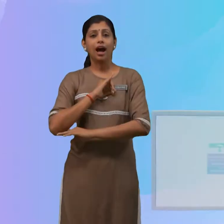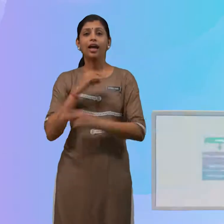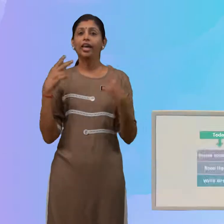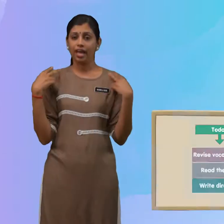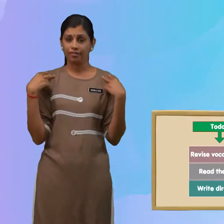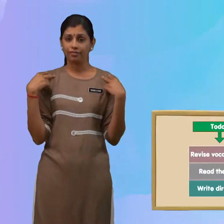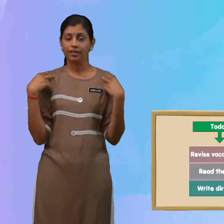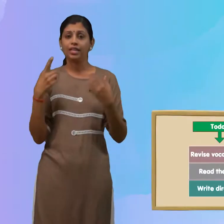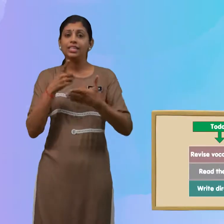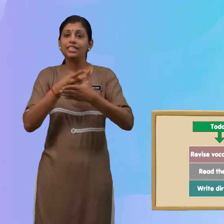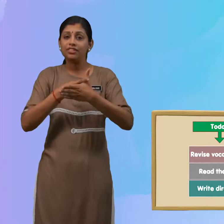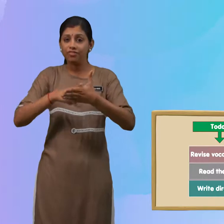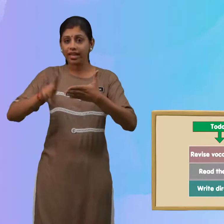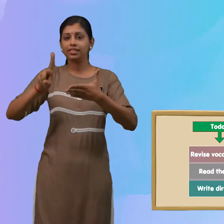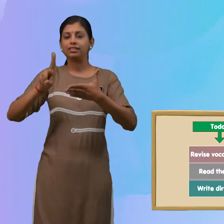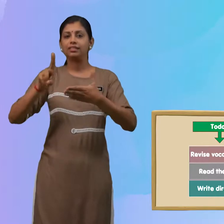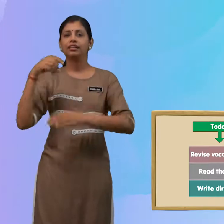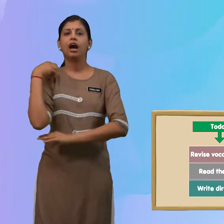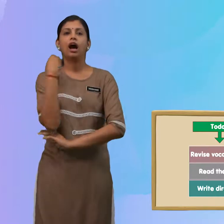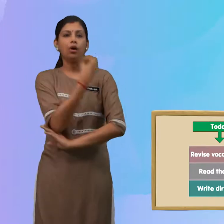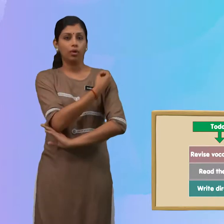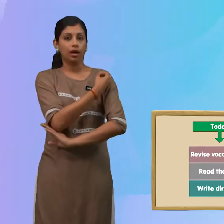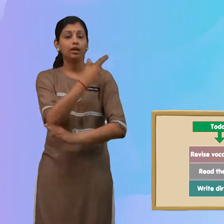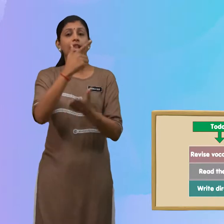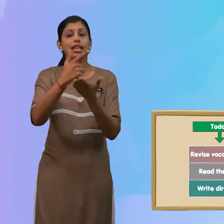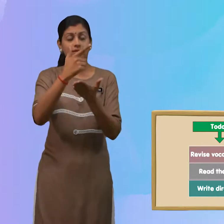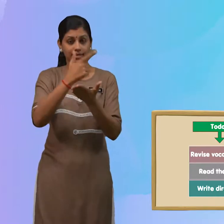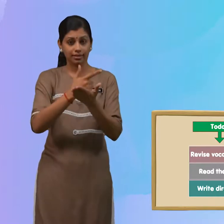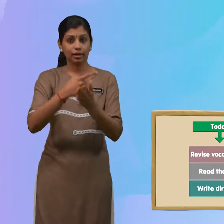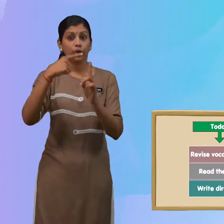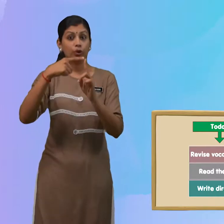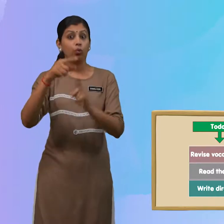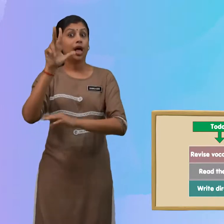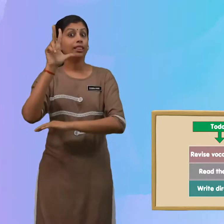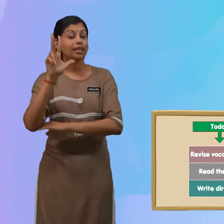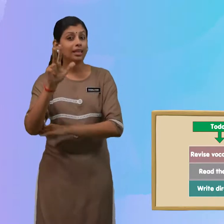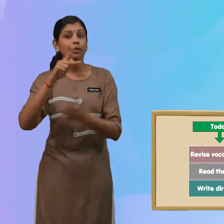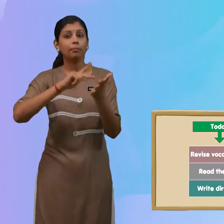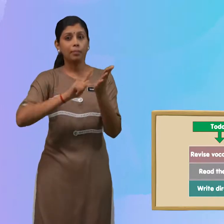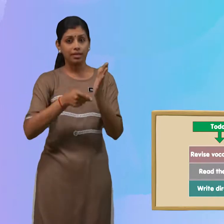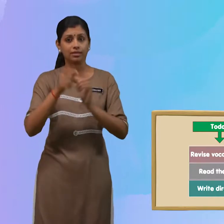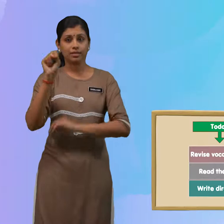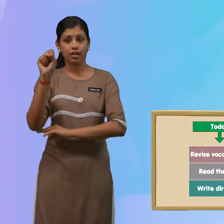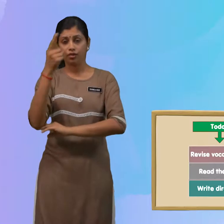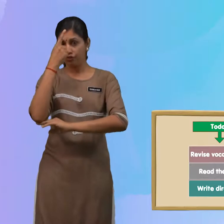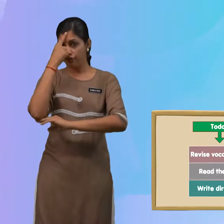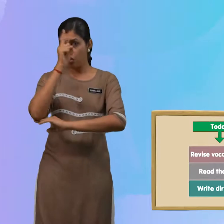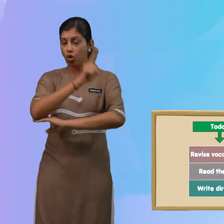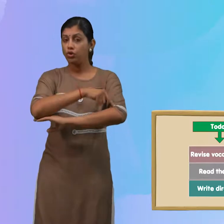I have divided our lesson to 3 parts for